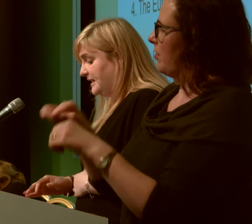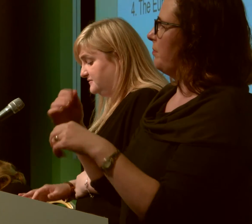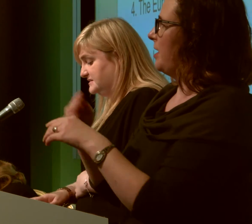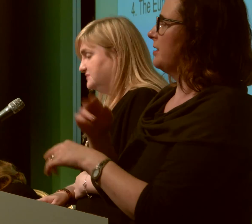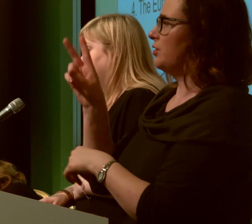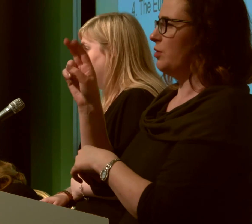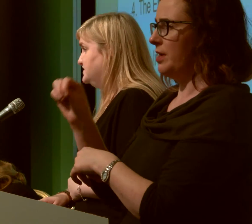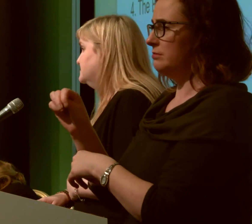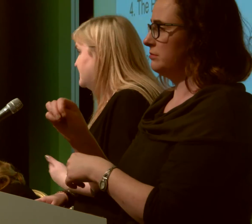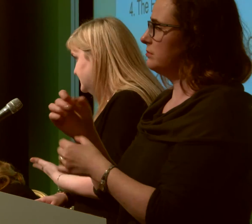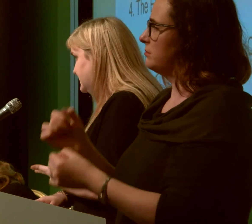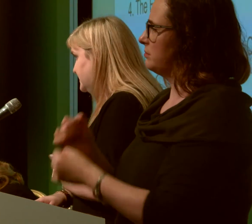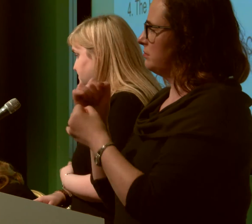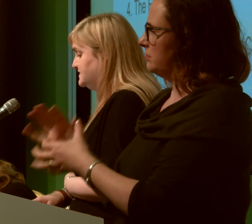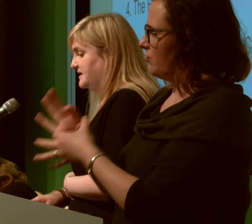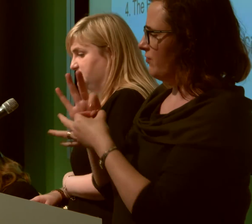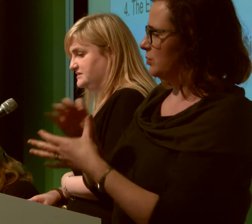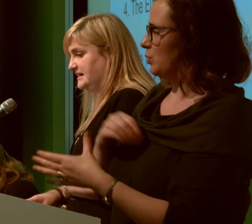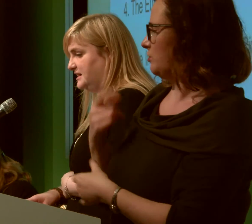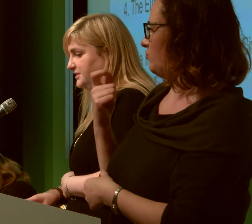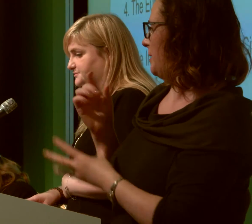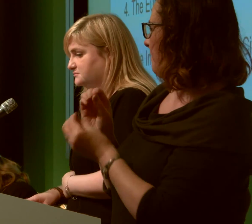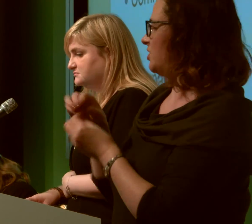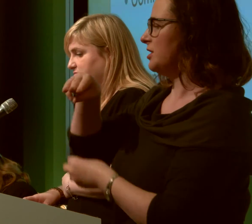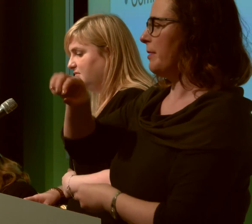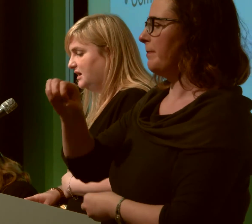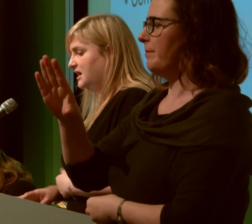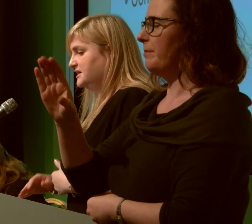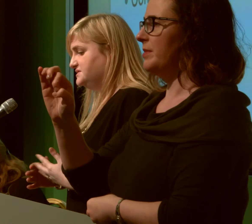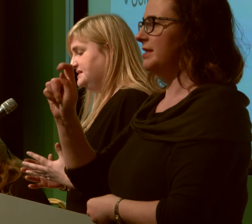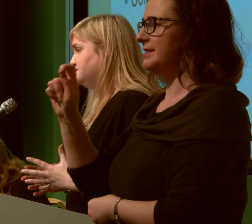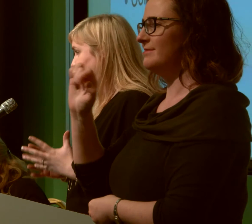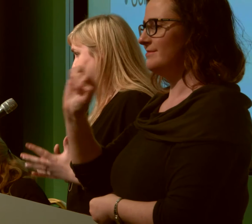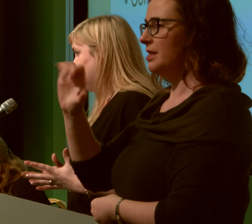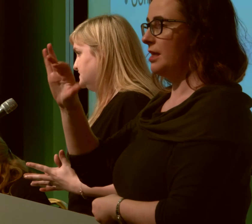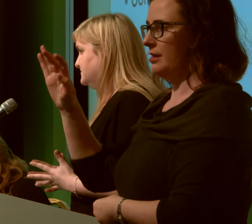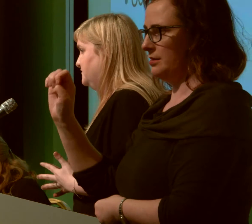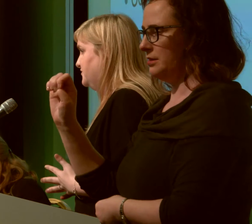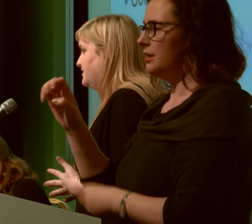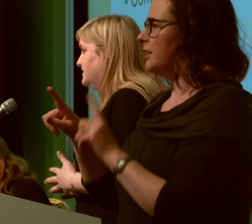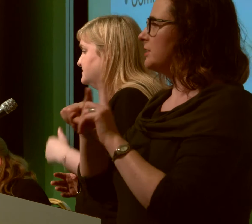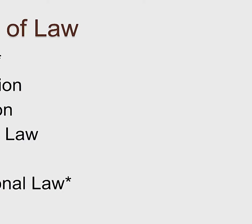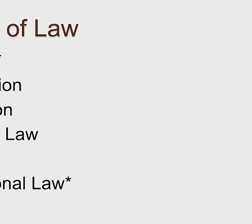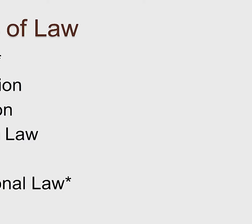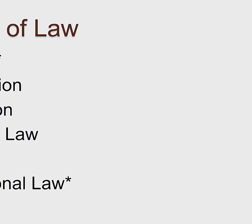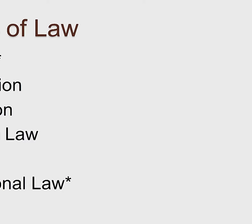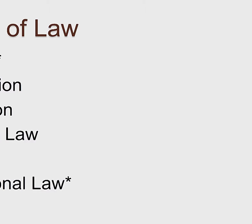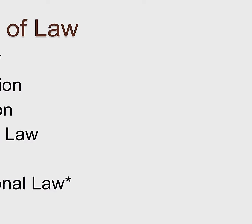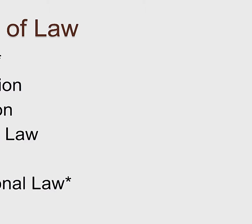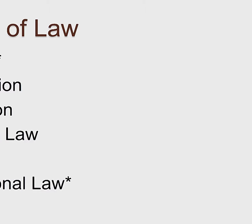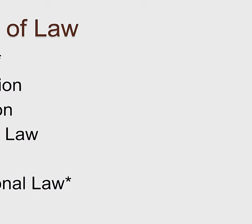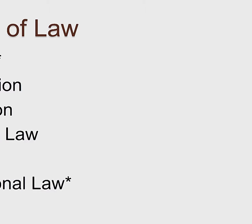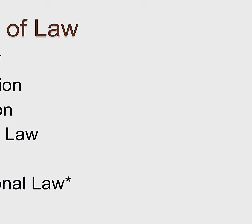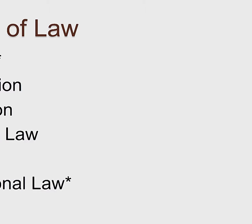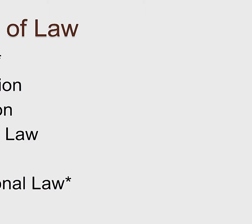great relevance in relation to the Mellet case just mentioned earlier. So these are our sources of law in Ireland, and I know that